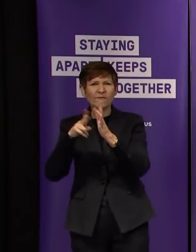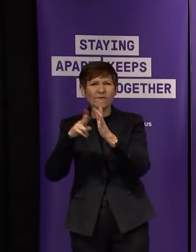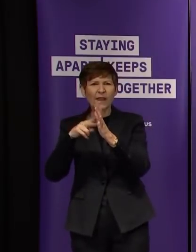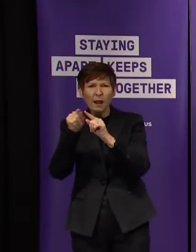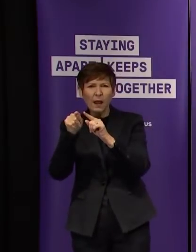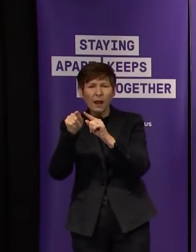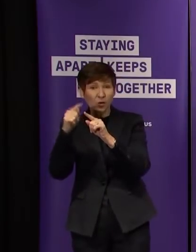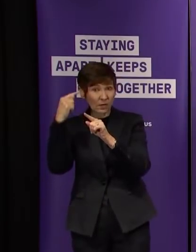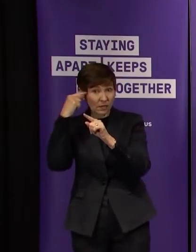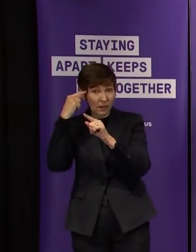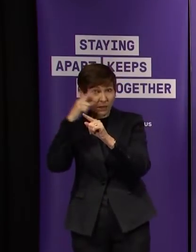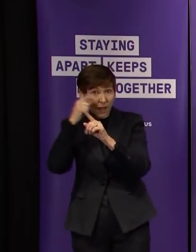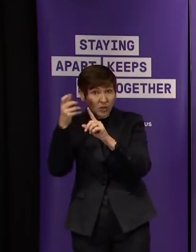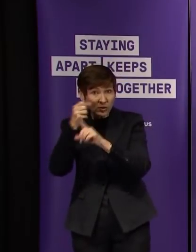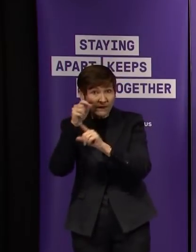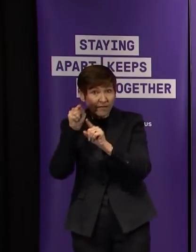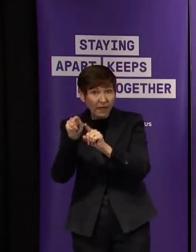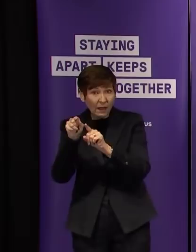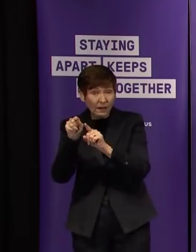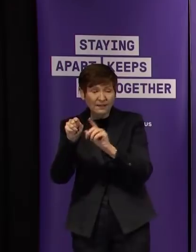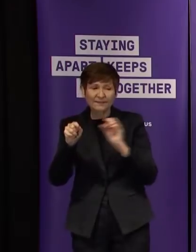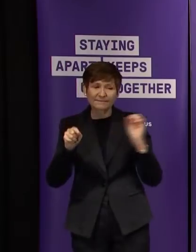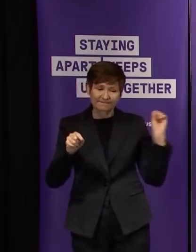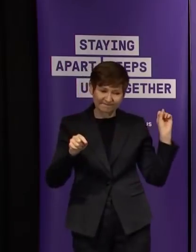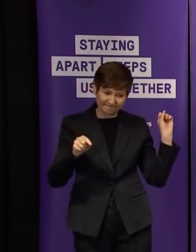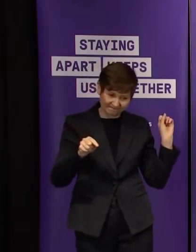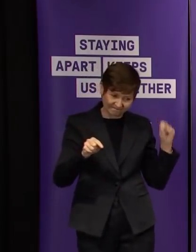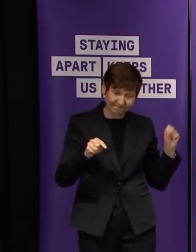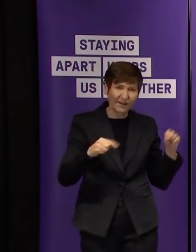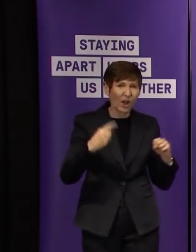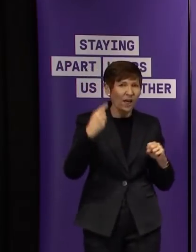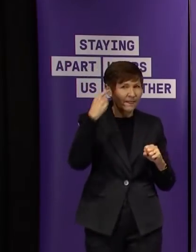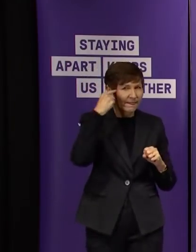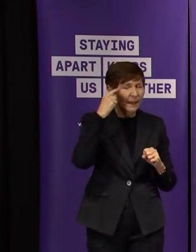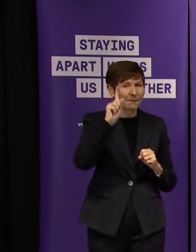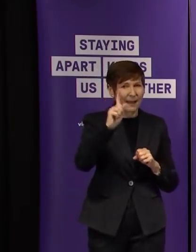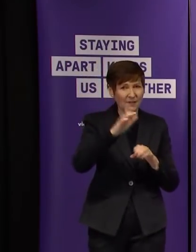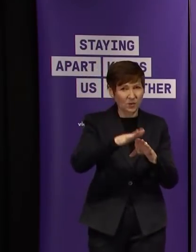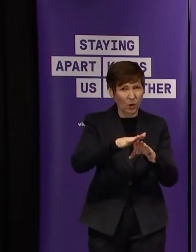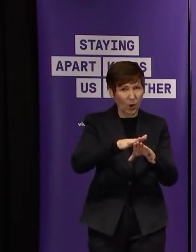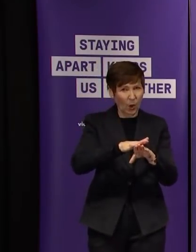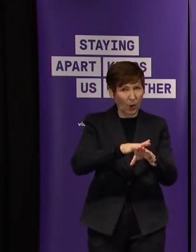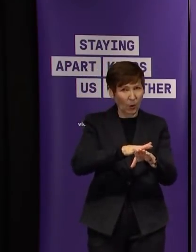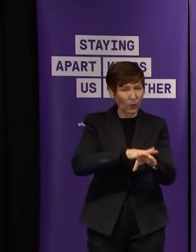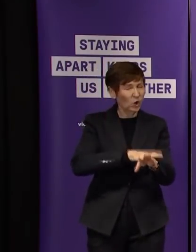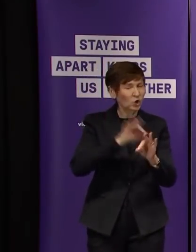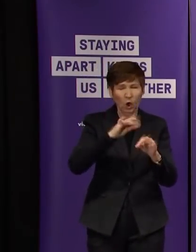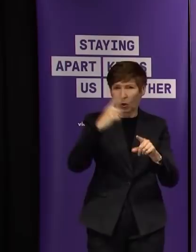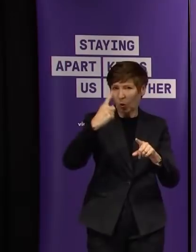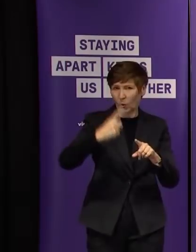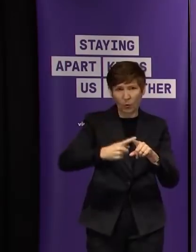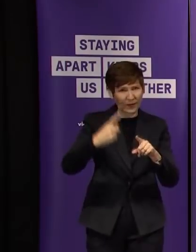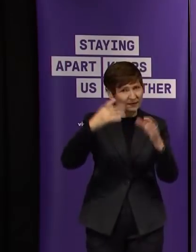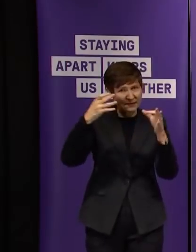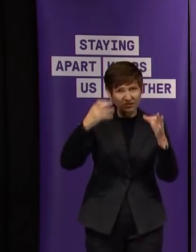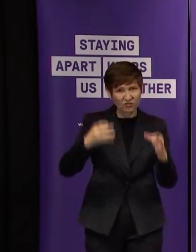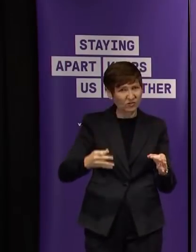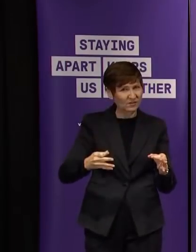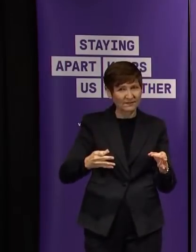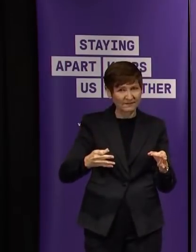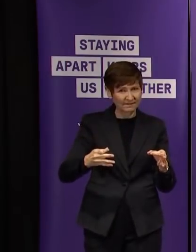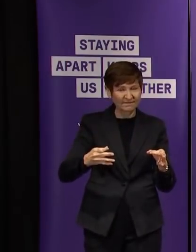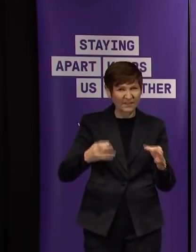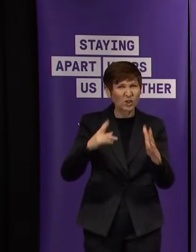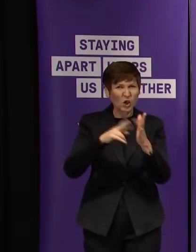This is a slow and steady approach. It's called that for a reason. And I think 23rd of November is a long way out. We'll have